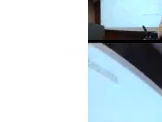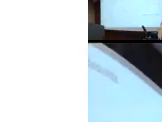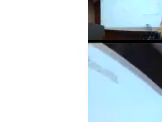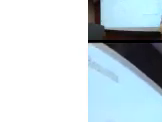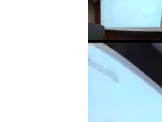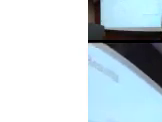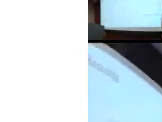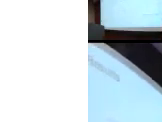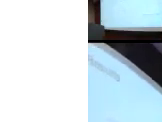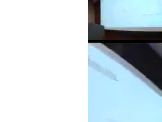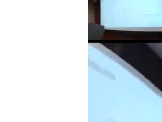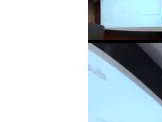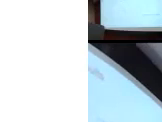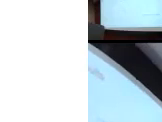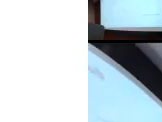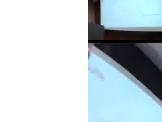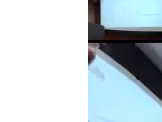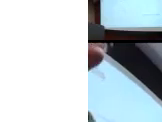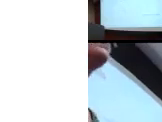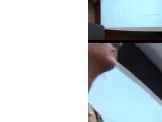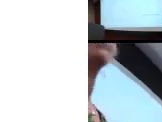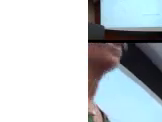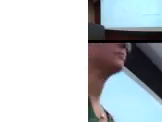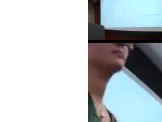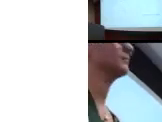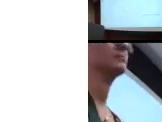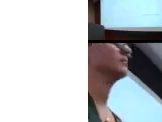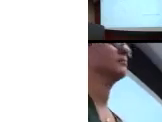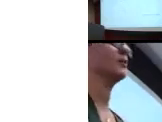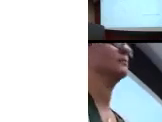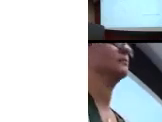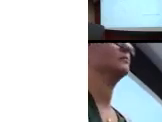Have they to some extent acquired those languages?